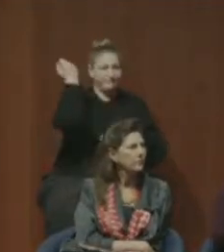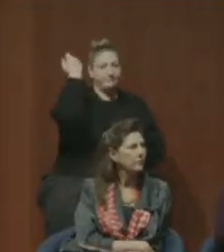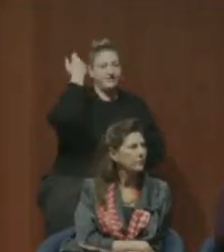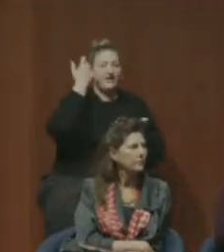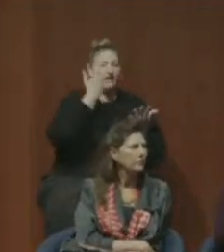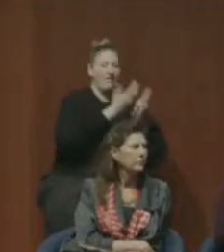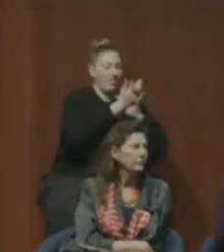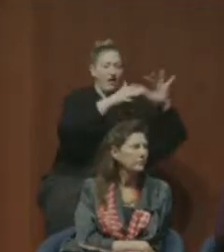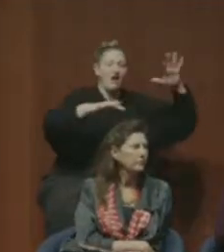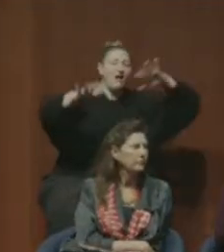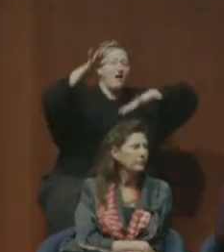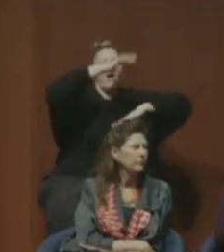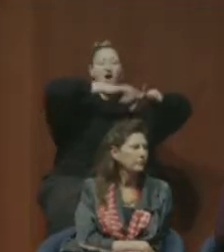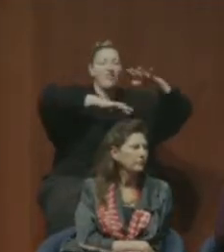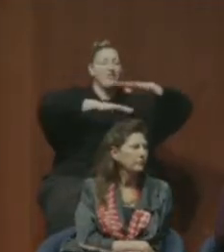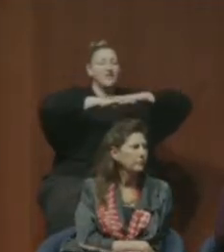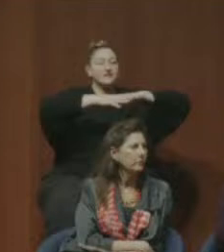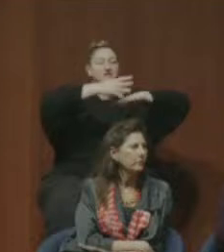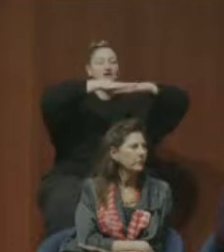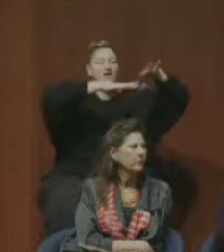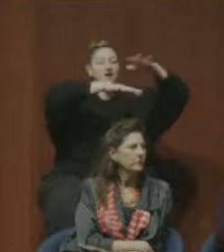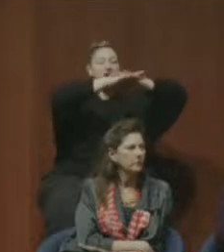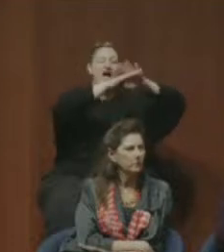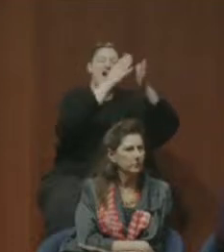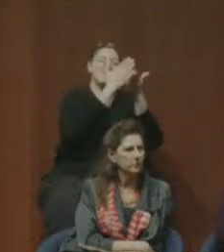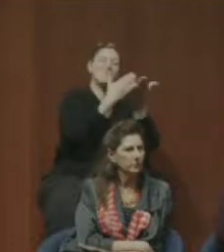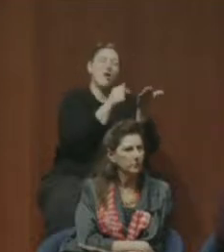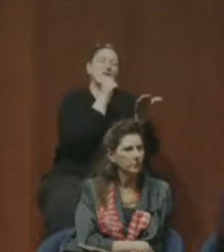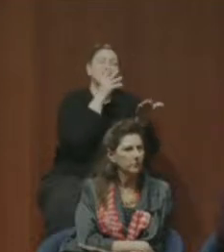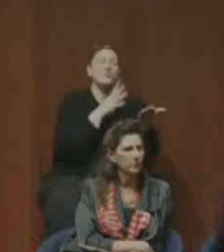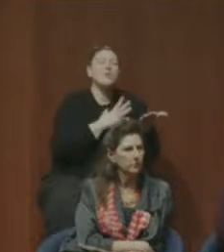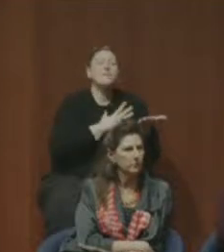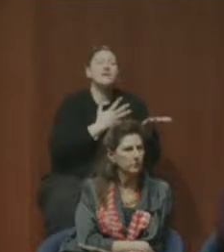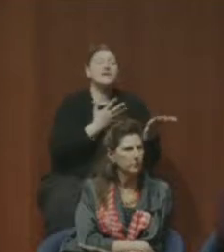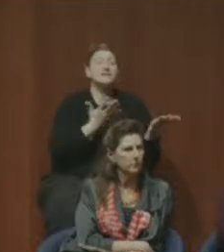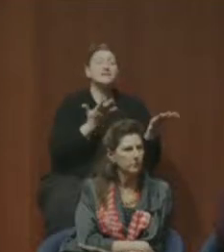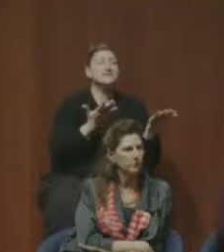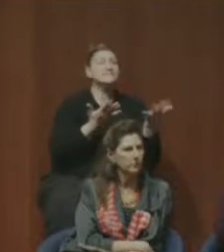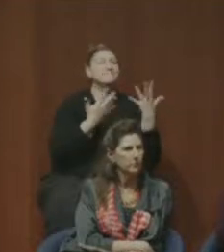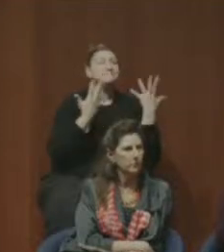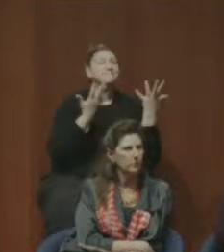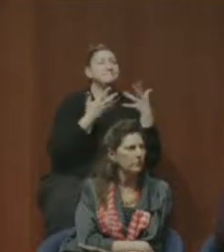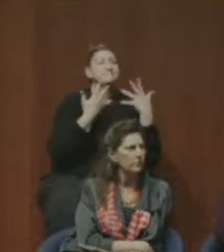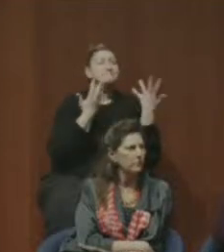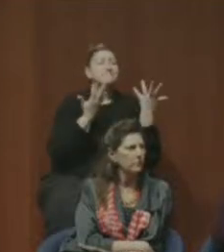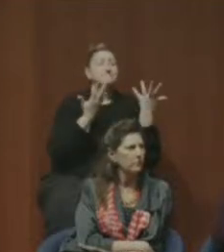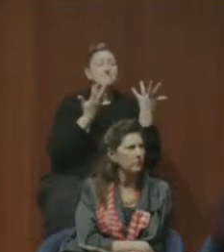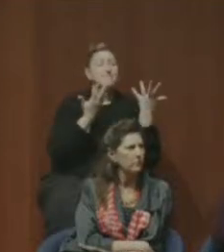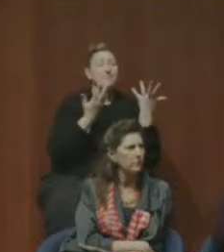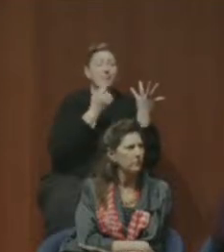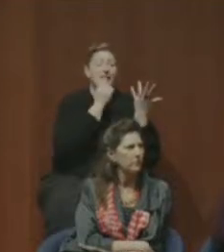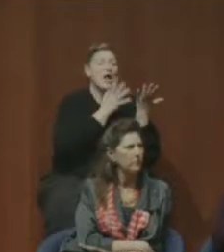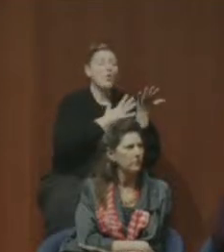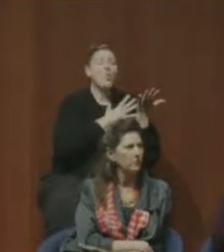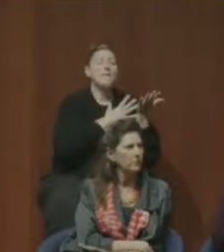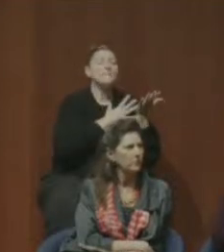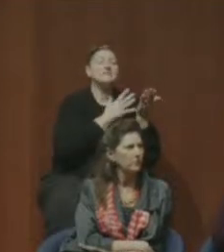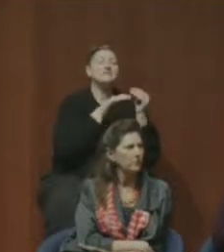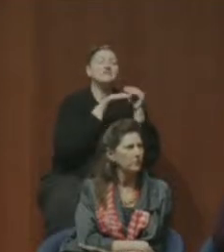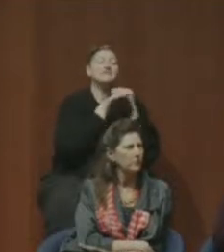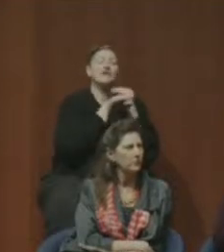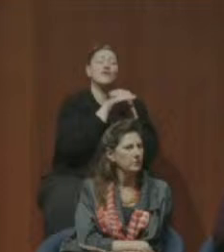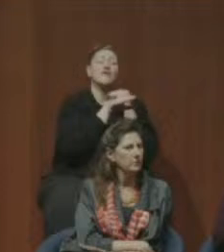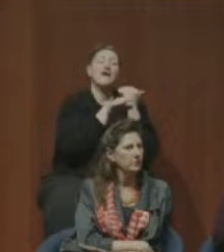much a component of women's, and that their lack of access is